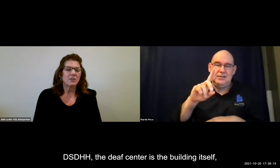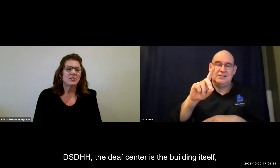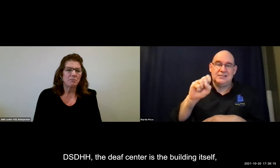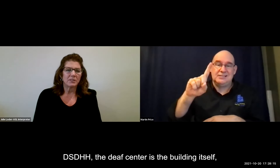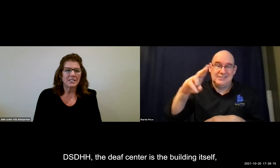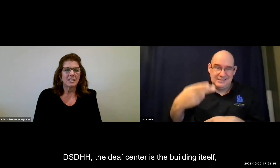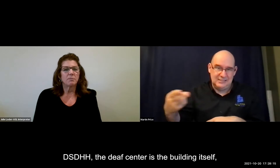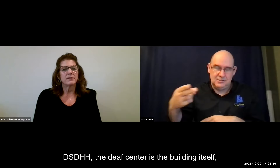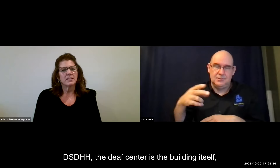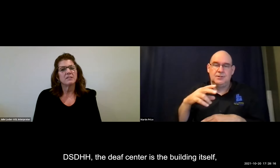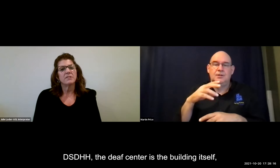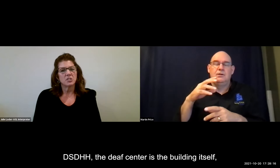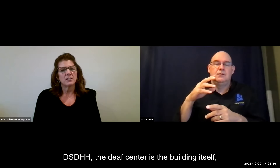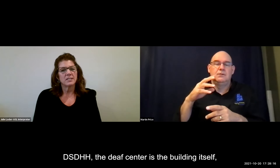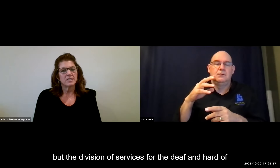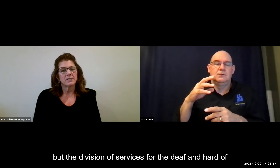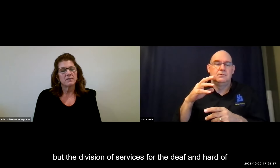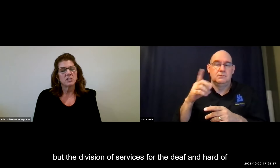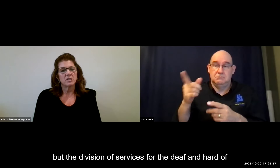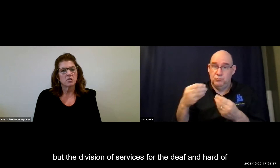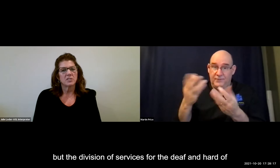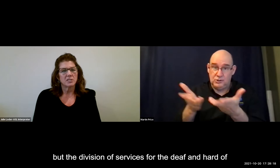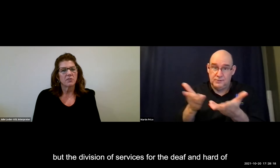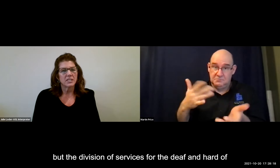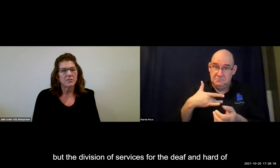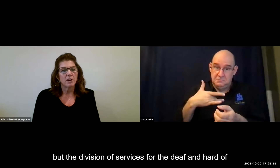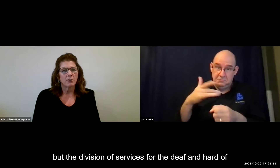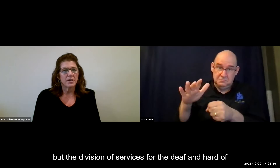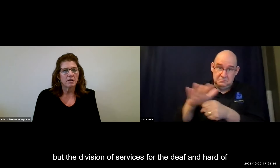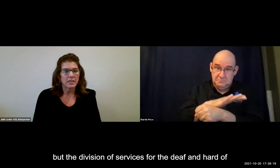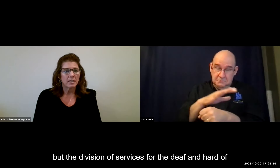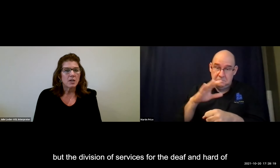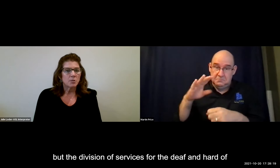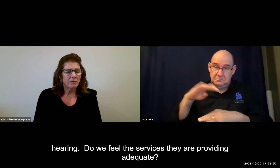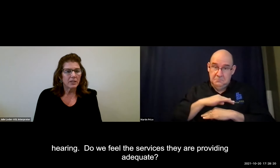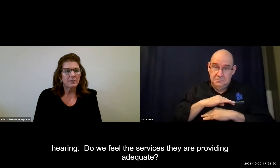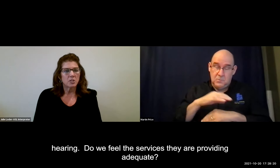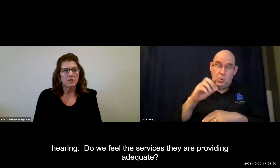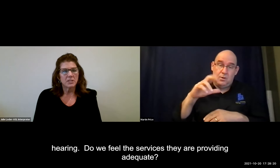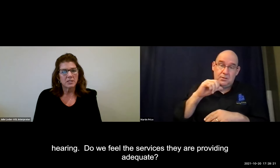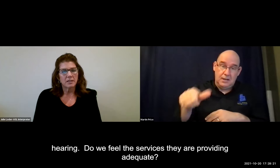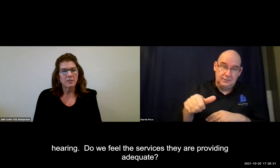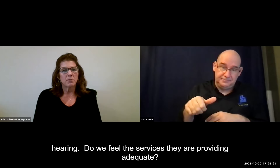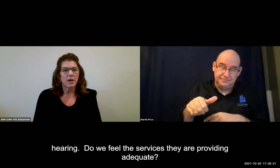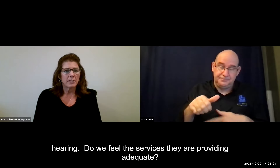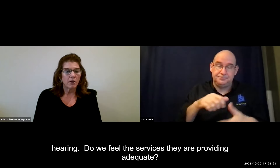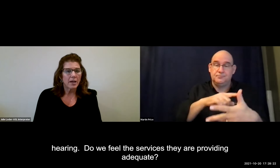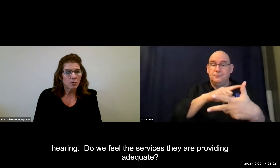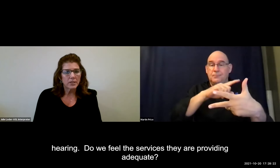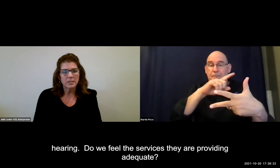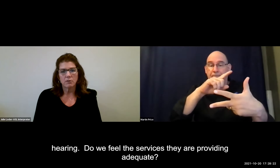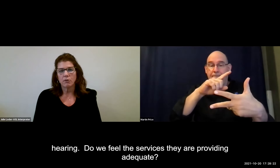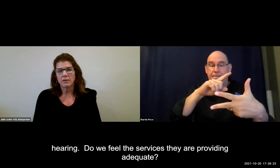the Deaf Center is the building itself, but the division of services for the deaf and hard of hearing. Do we feel like the services that they're providing